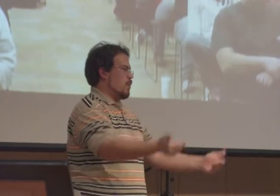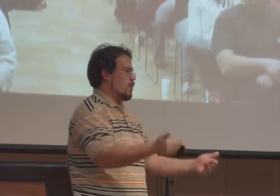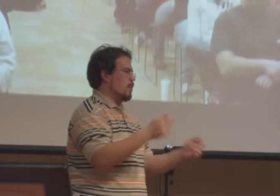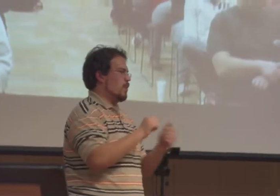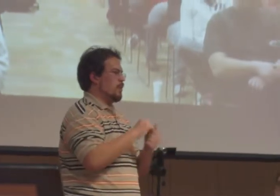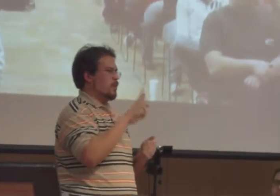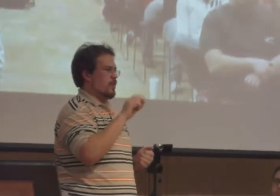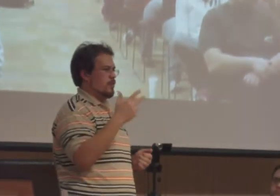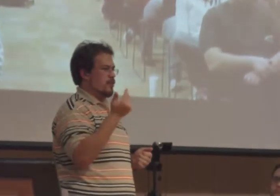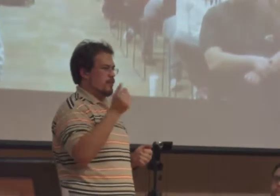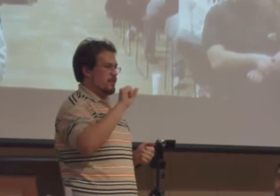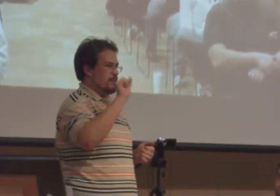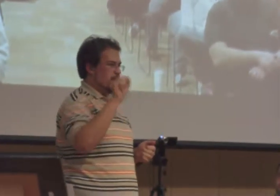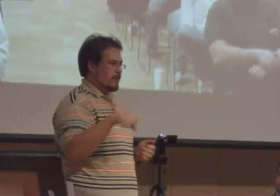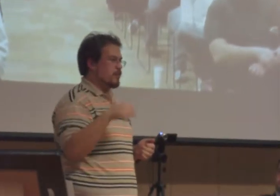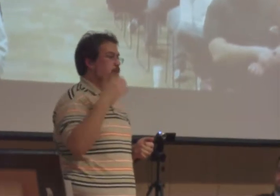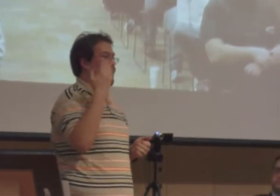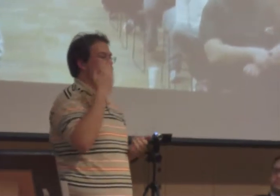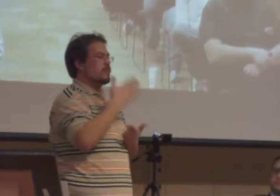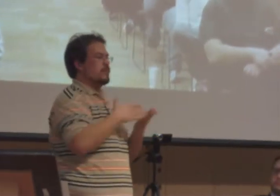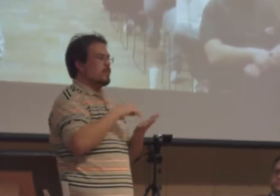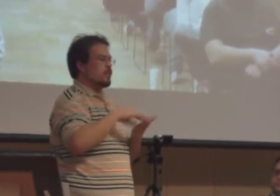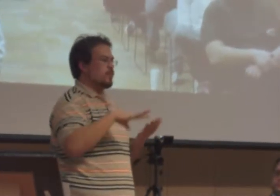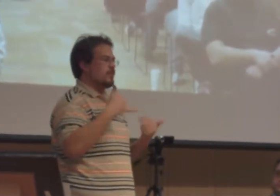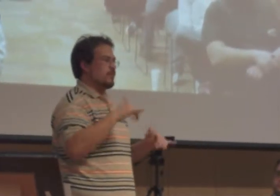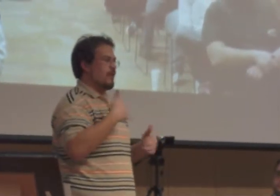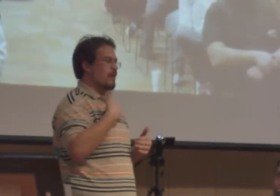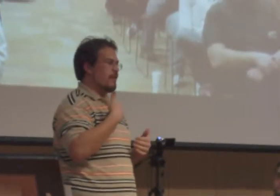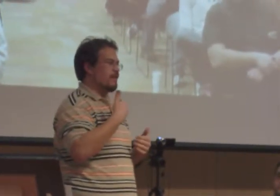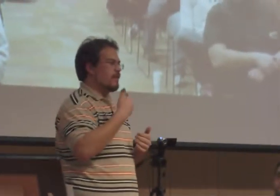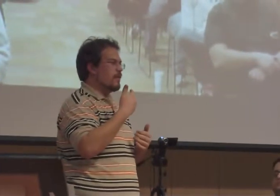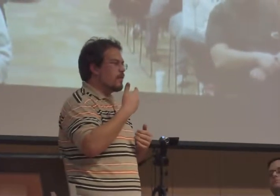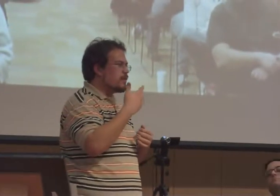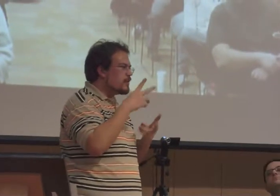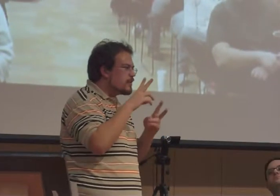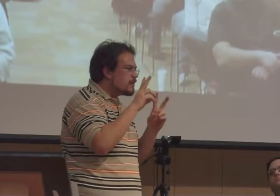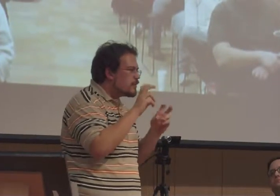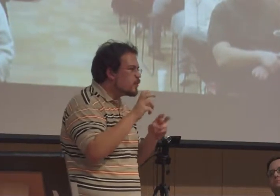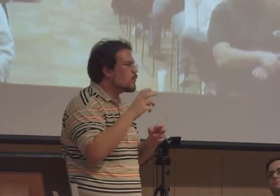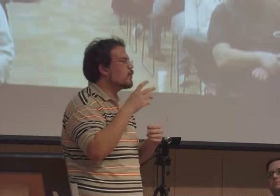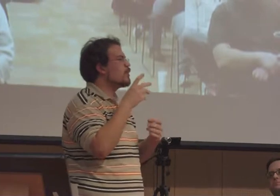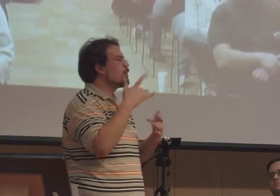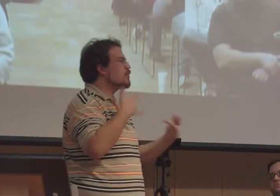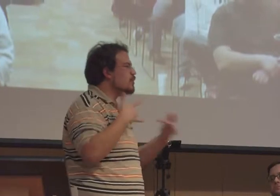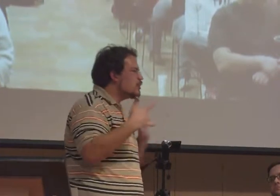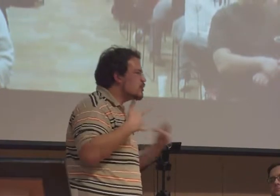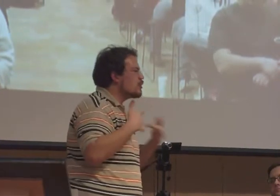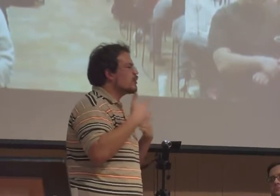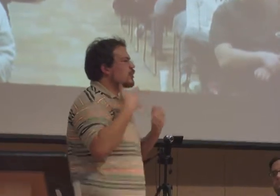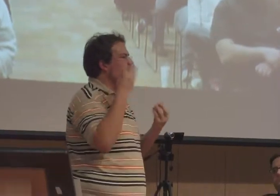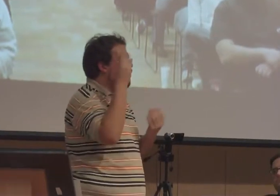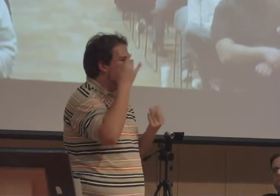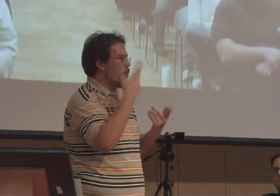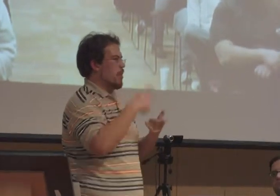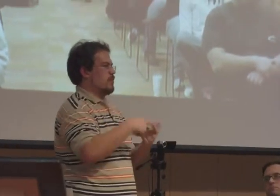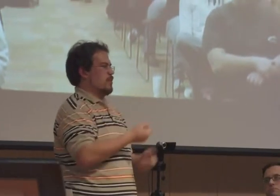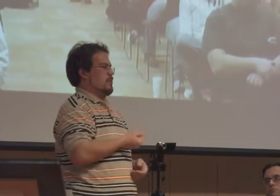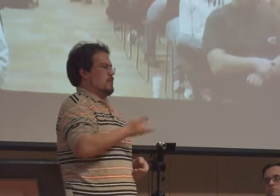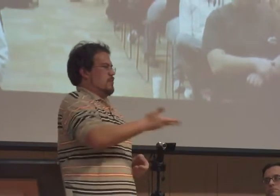and realized that we weren't ready to move on with the 2013 semester plans because some students had issues and